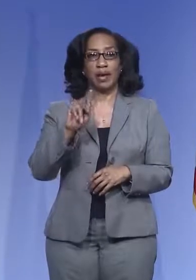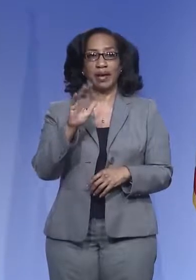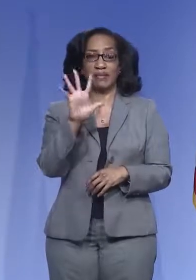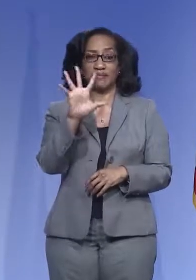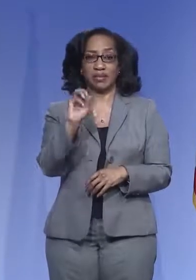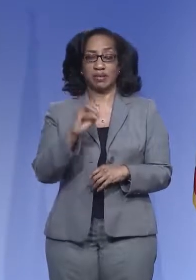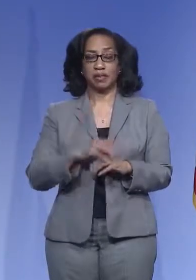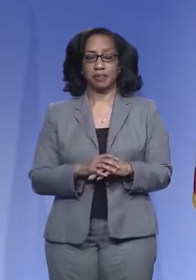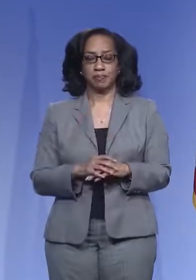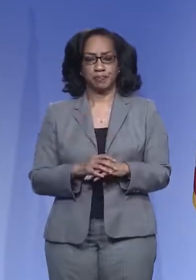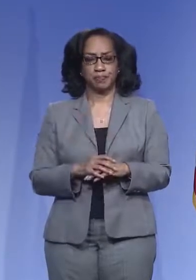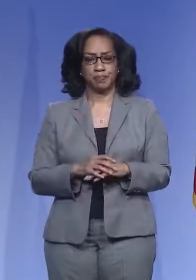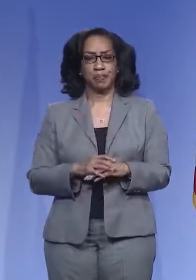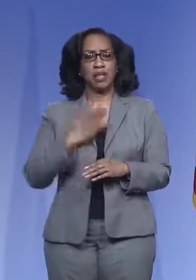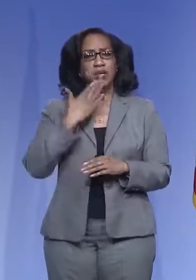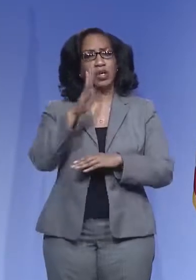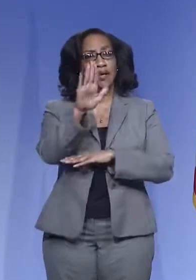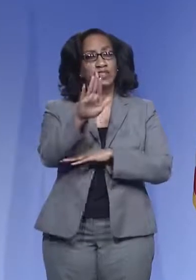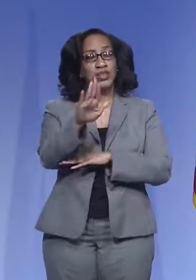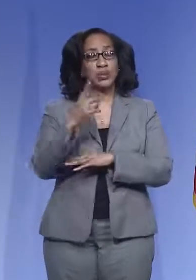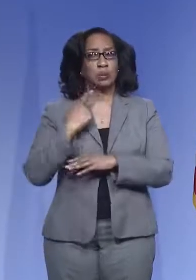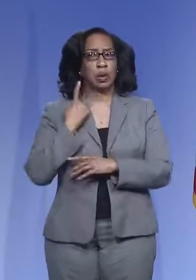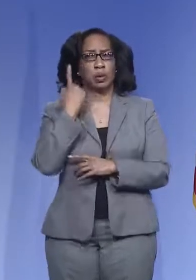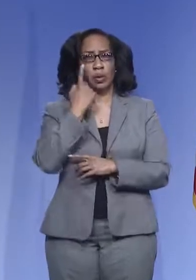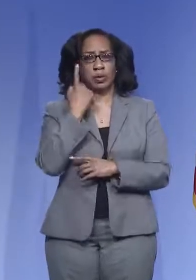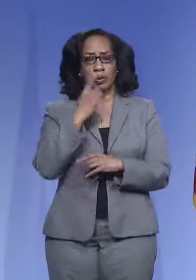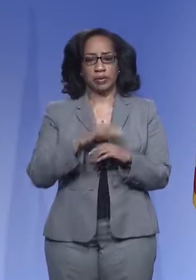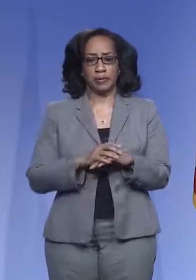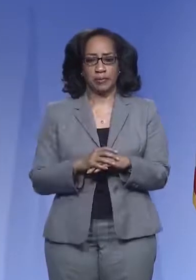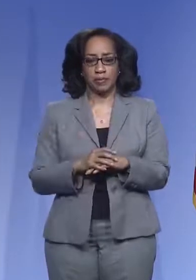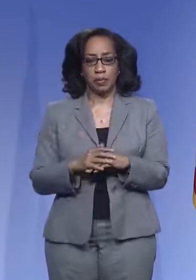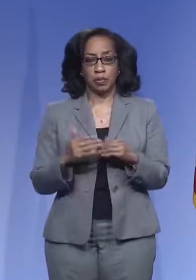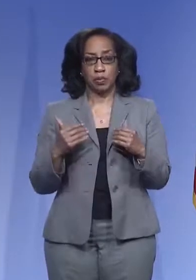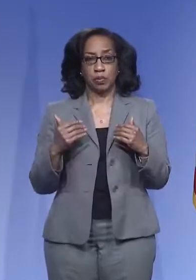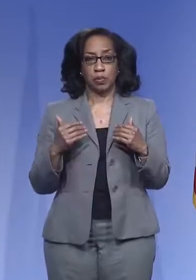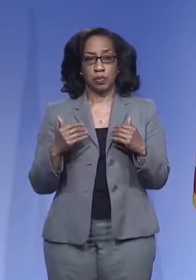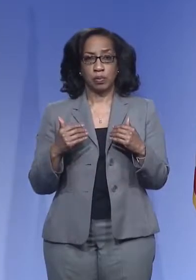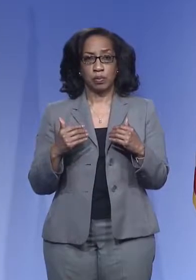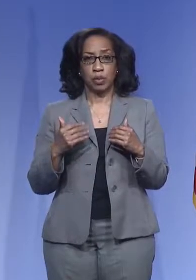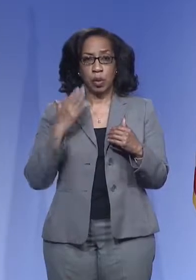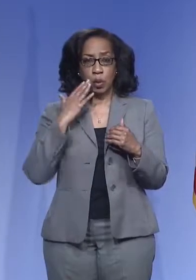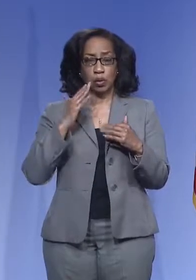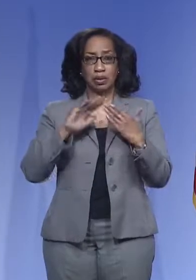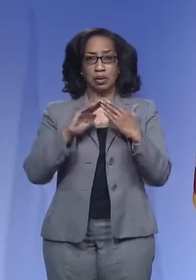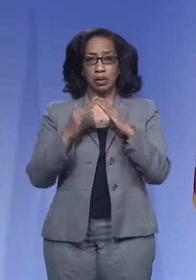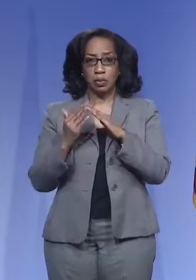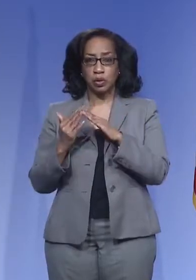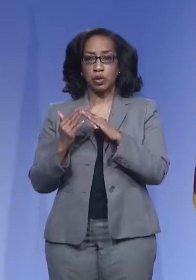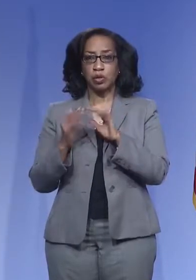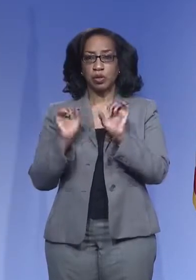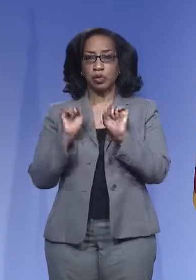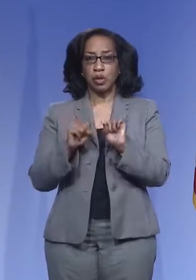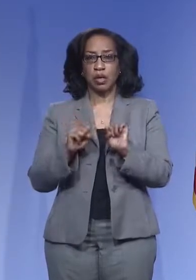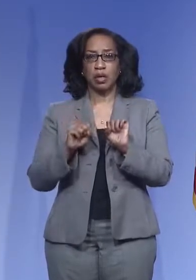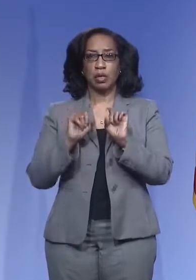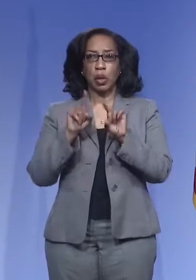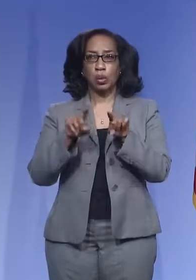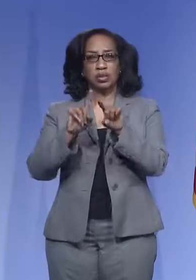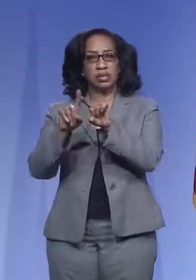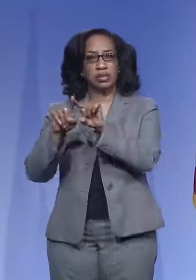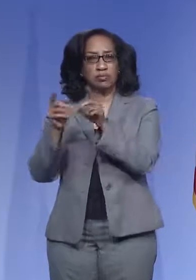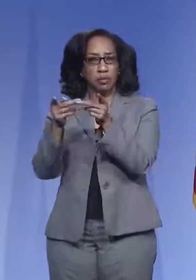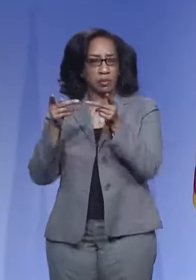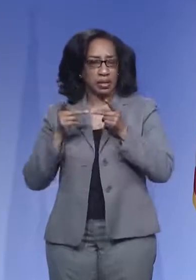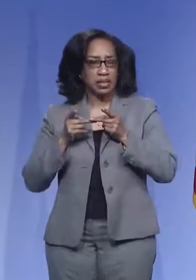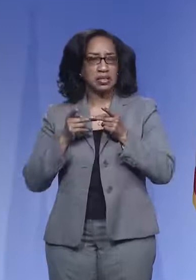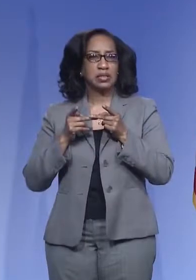I'm wondering, I know we have the mass vaccination sites. I know we have the community pods. I know you can go to a CVS or Walmart, any of the